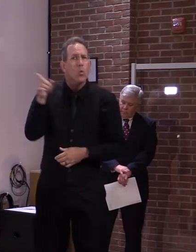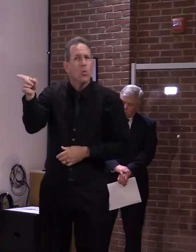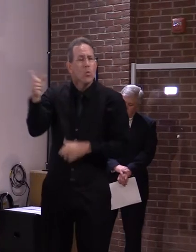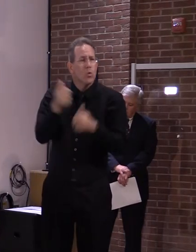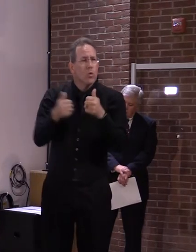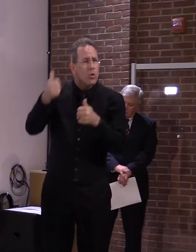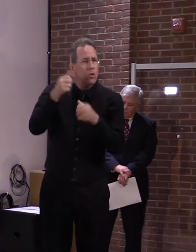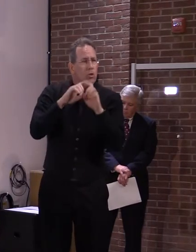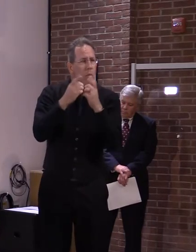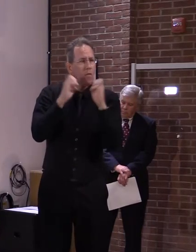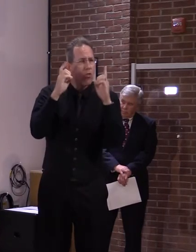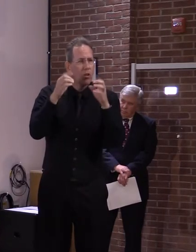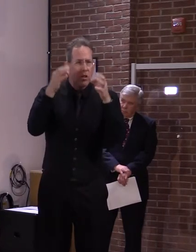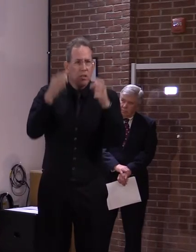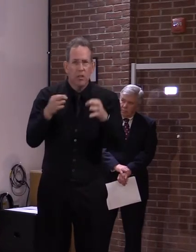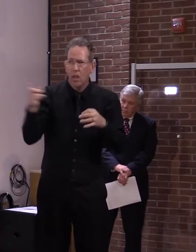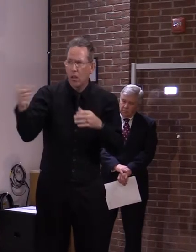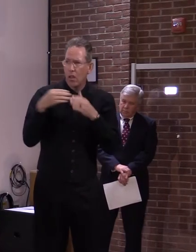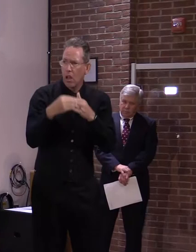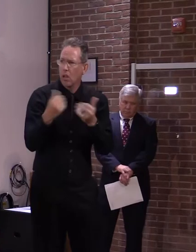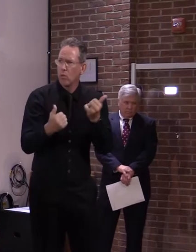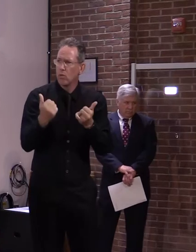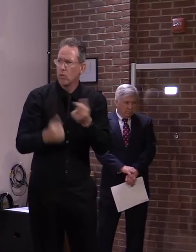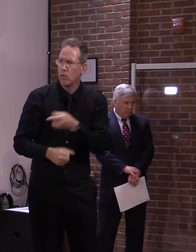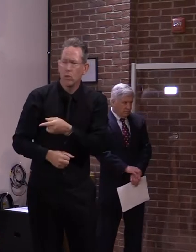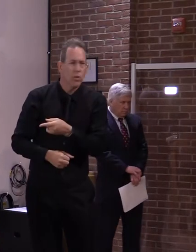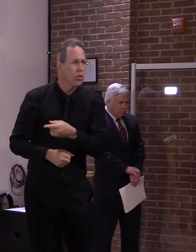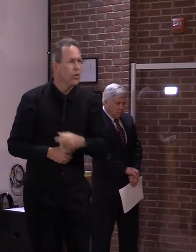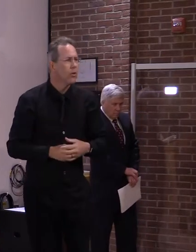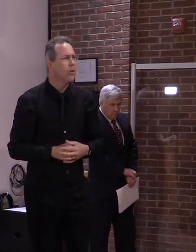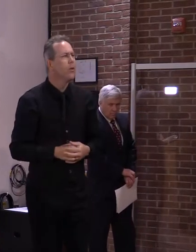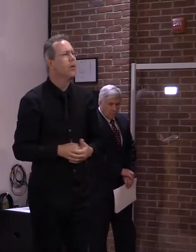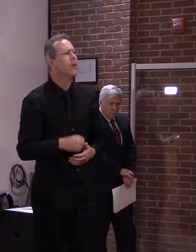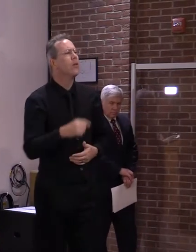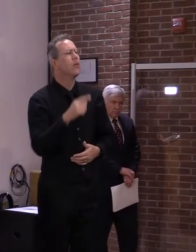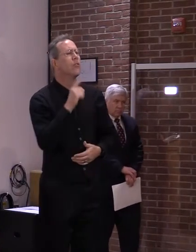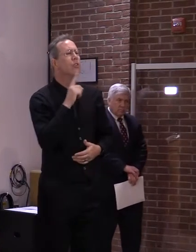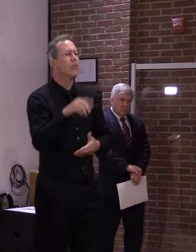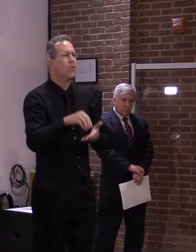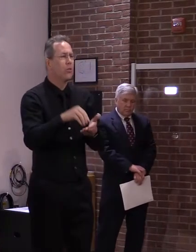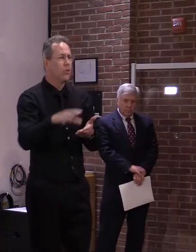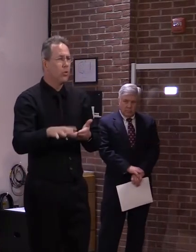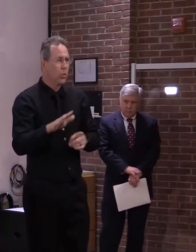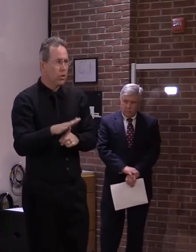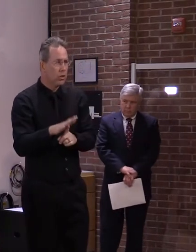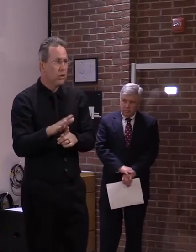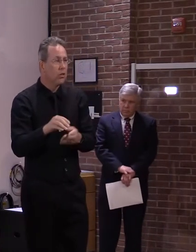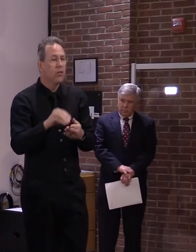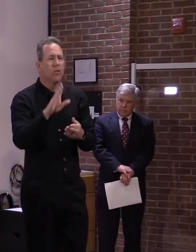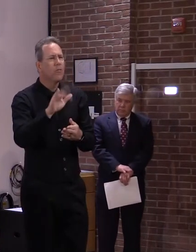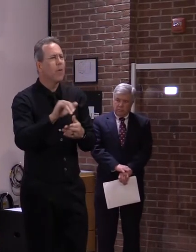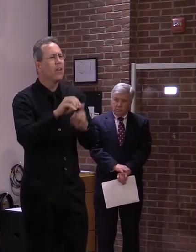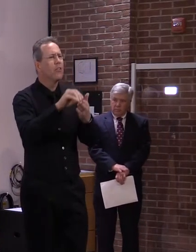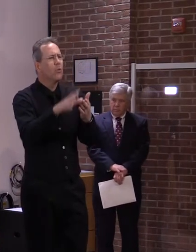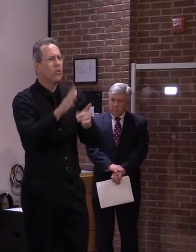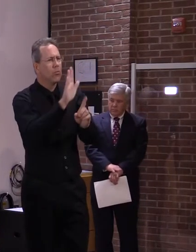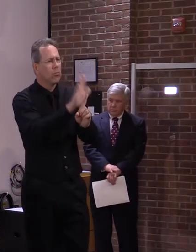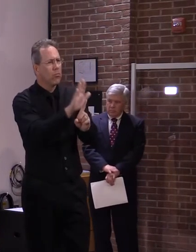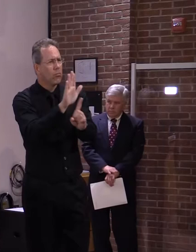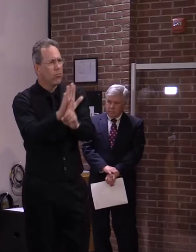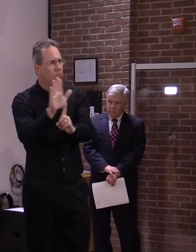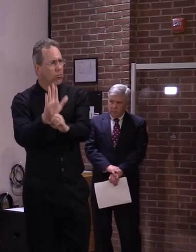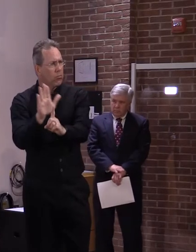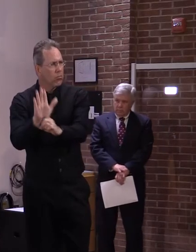guidance on that? Yeah, it would be on a student-by-student basis, and my point would be that we have a longstanding regulatory tradition on how